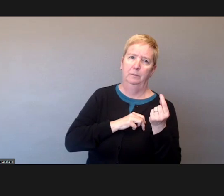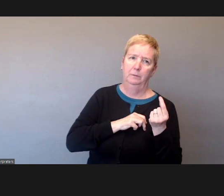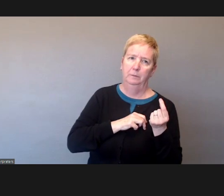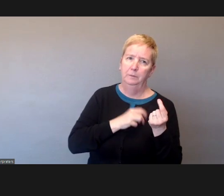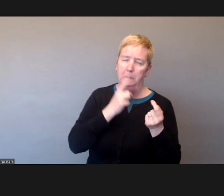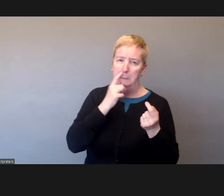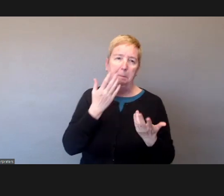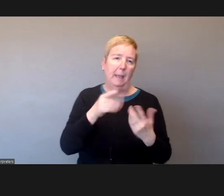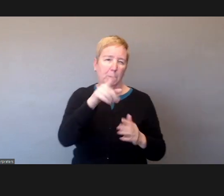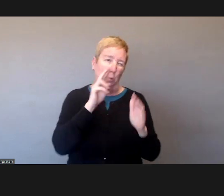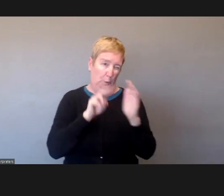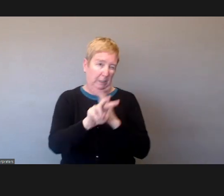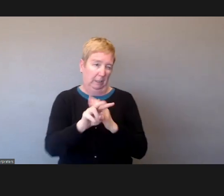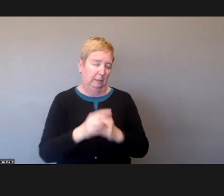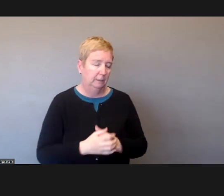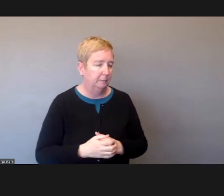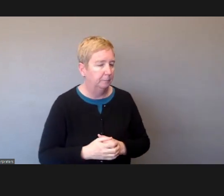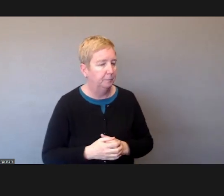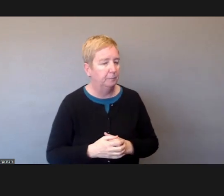Obviously,